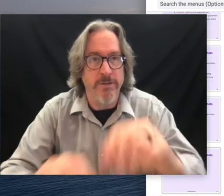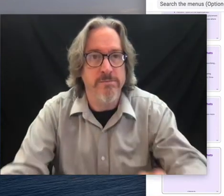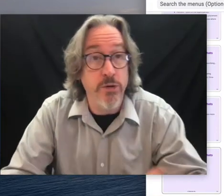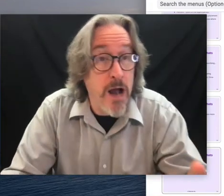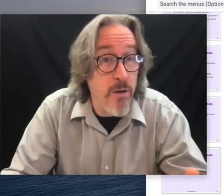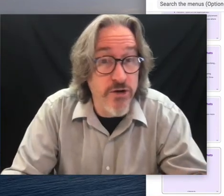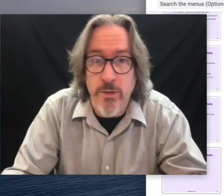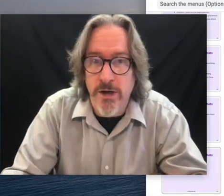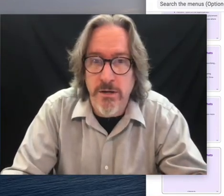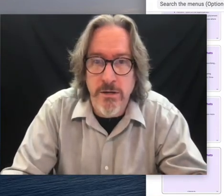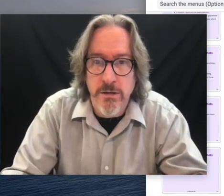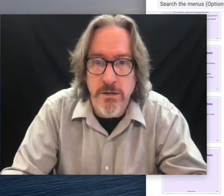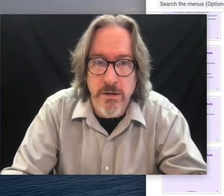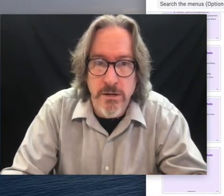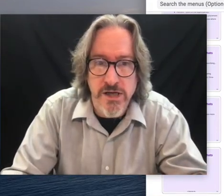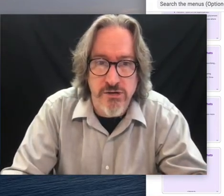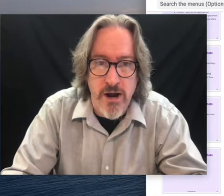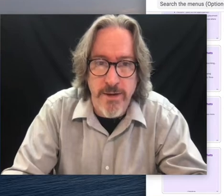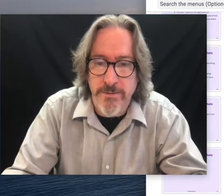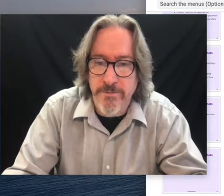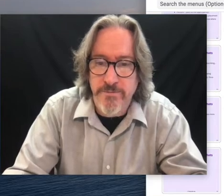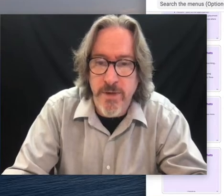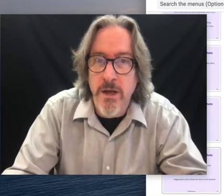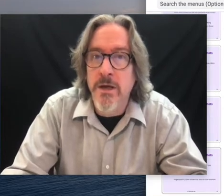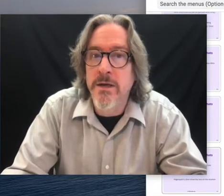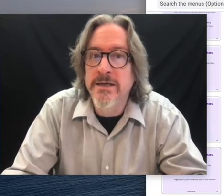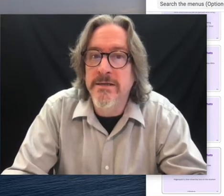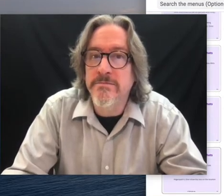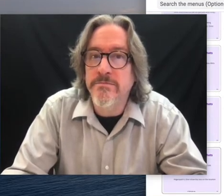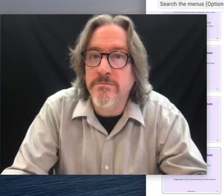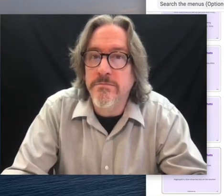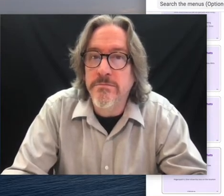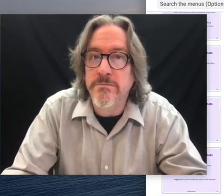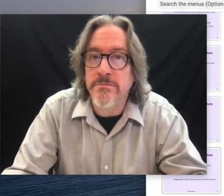Right. So however you want to describe it.